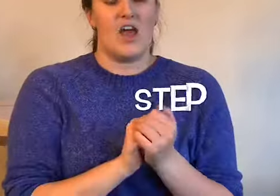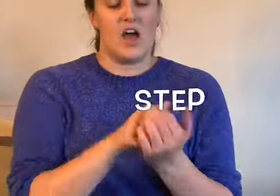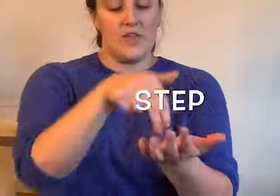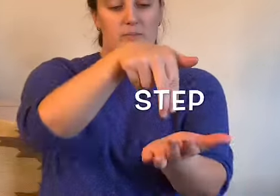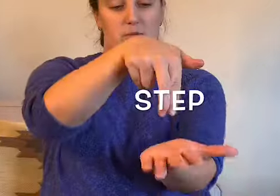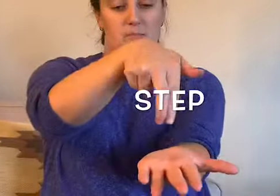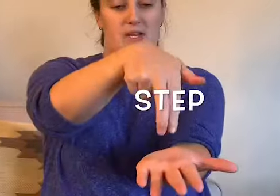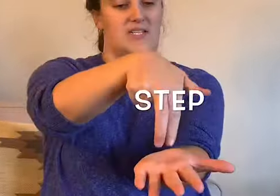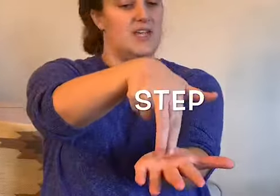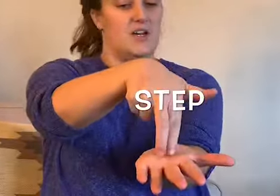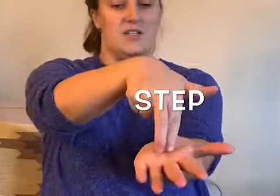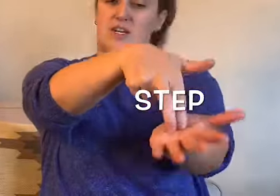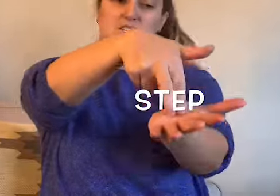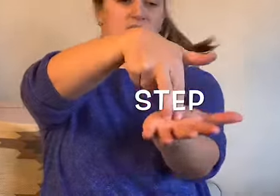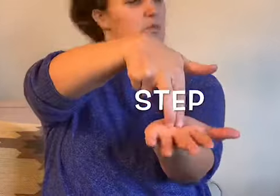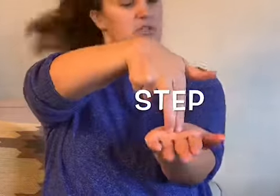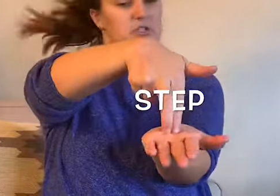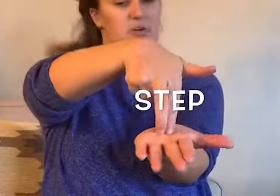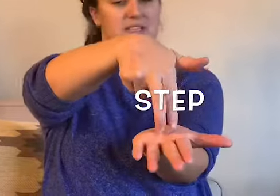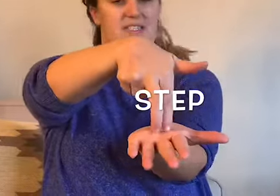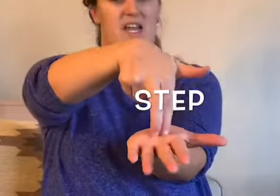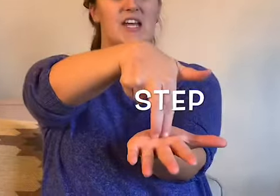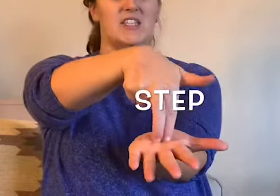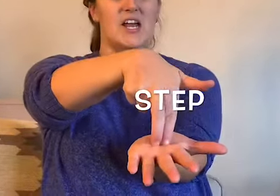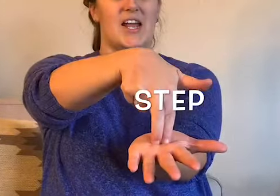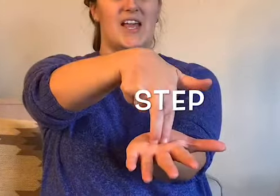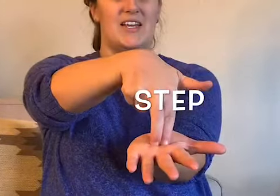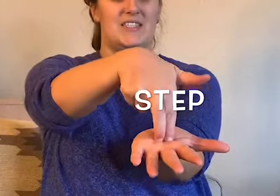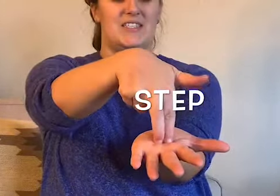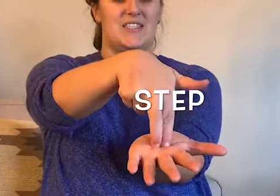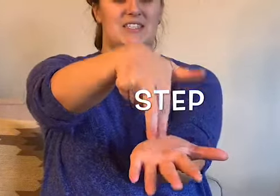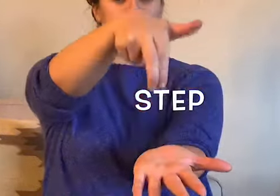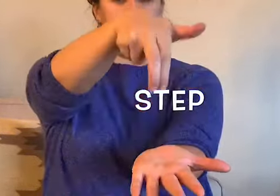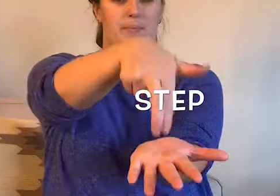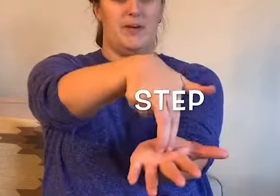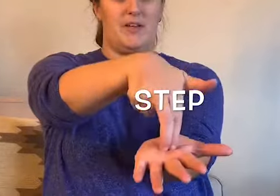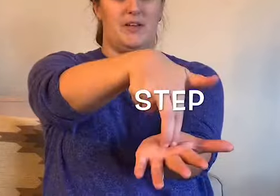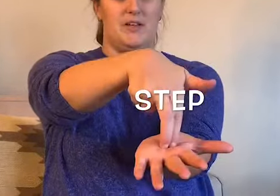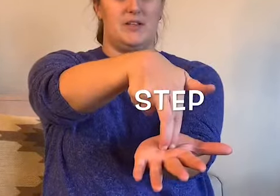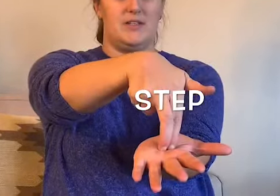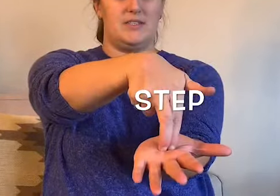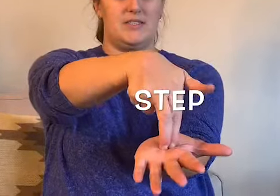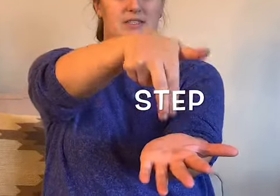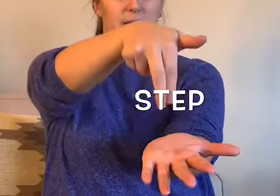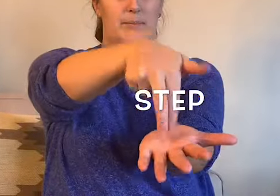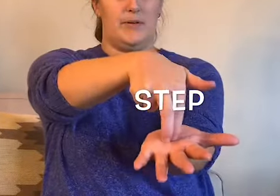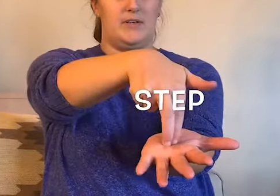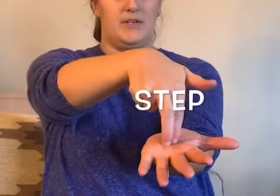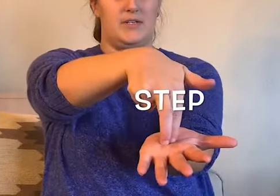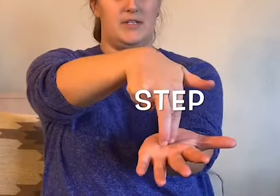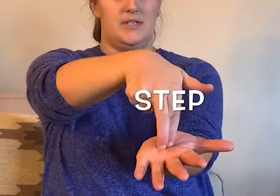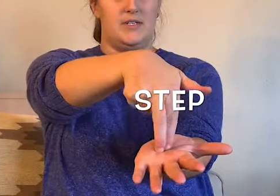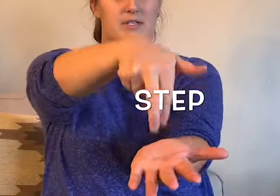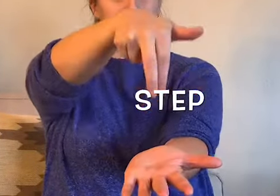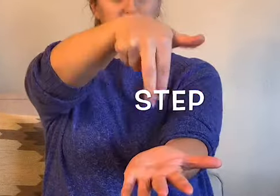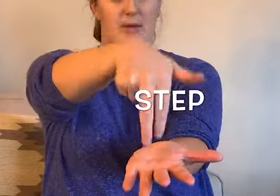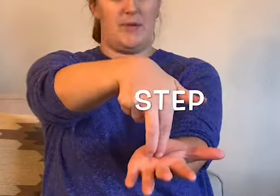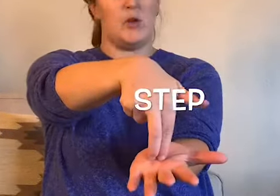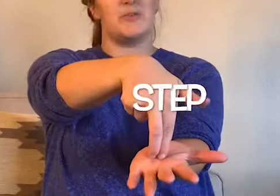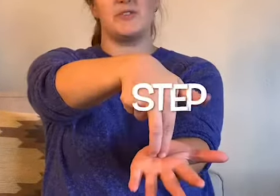other movement that our conductor will do on the stage is step, step, step. It almost looks like a